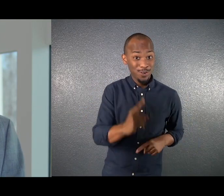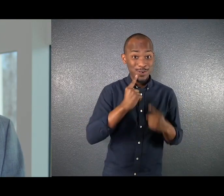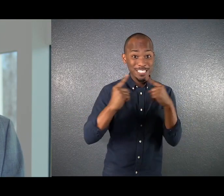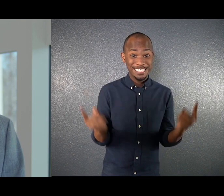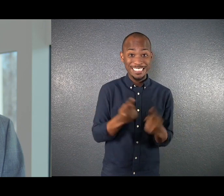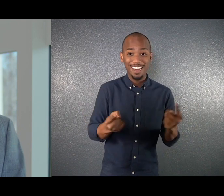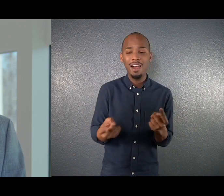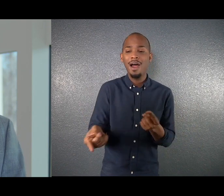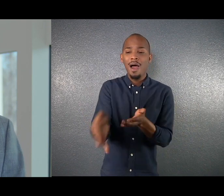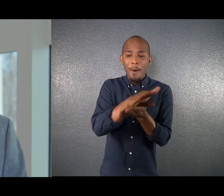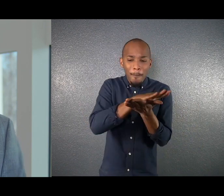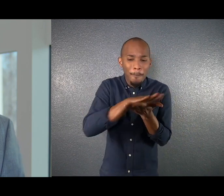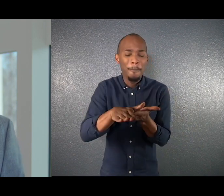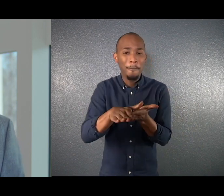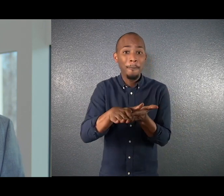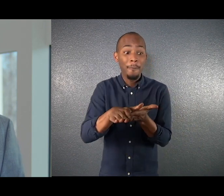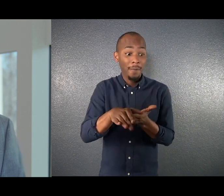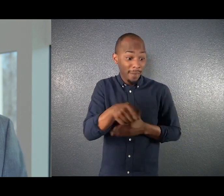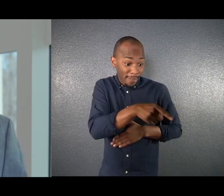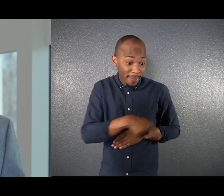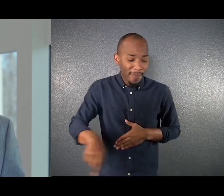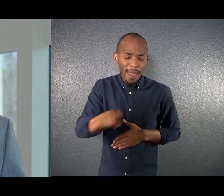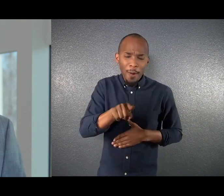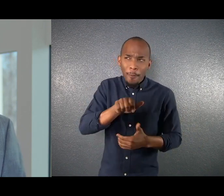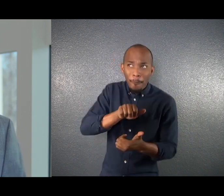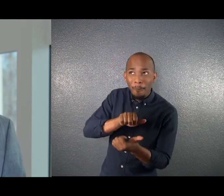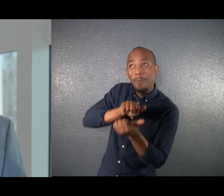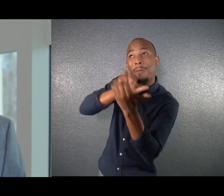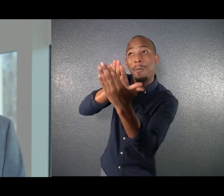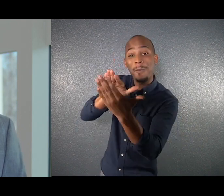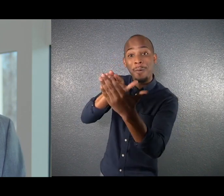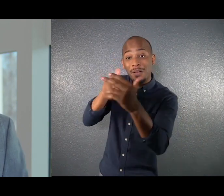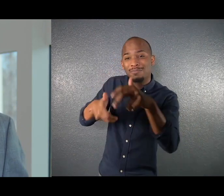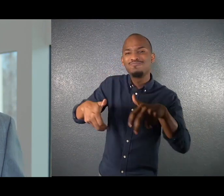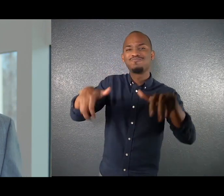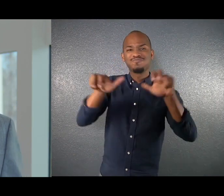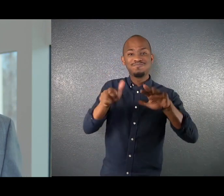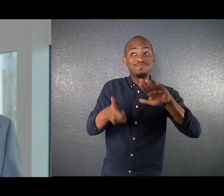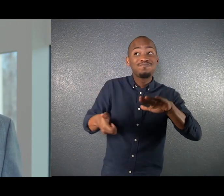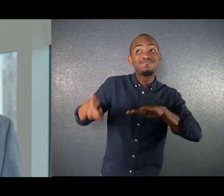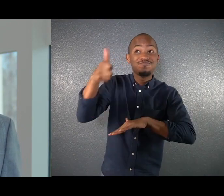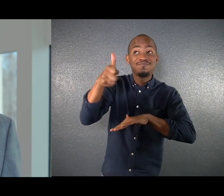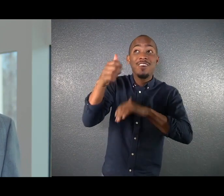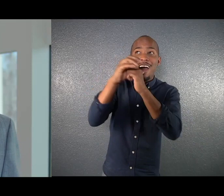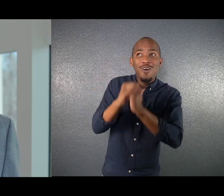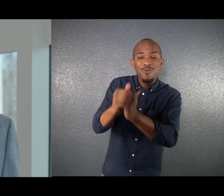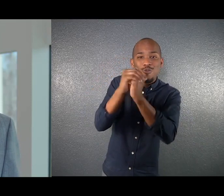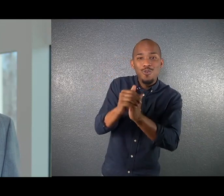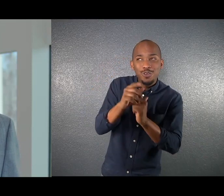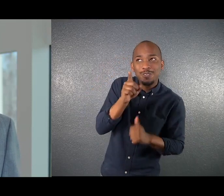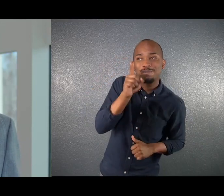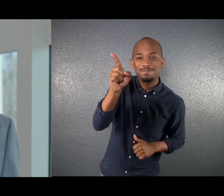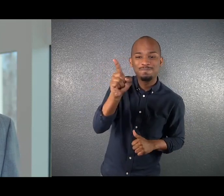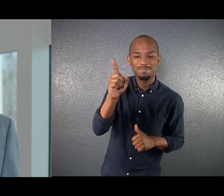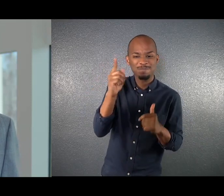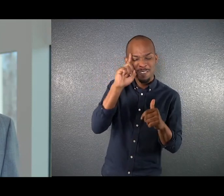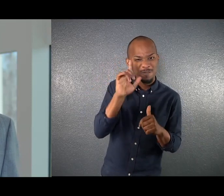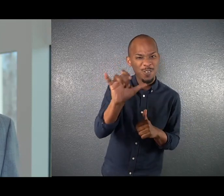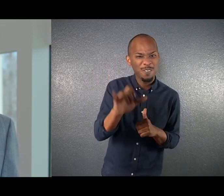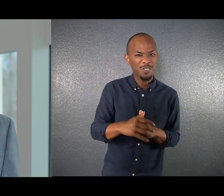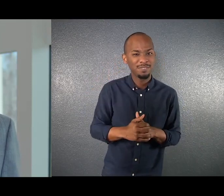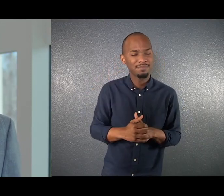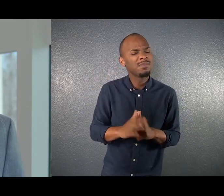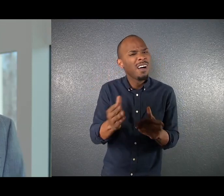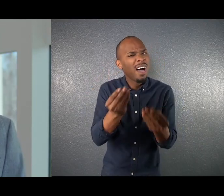sins will be washed by the blood of the Lamb, and they will gather around the throne of God to worship Him